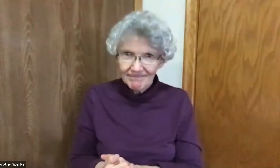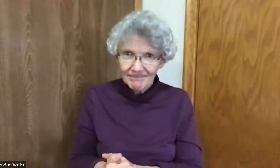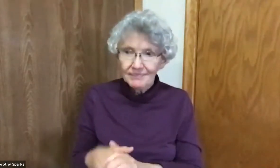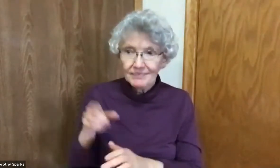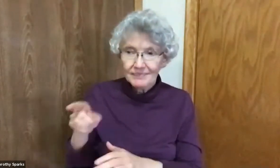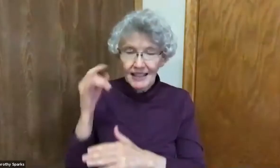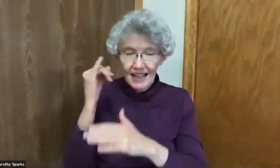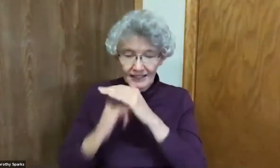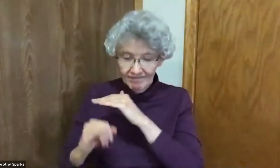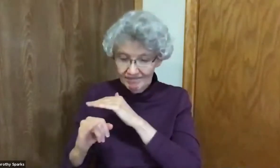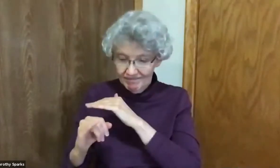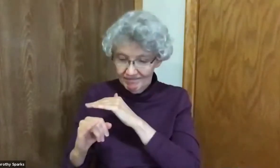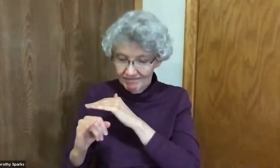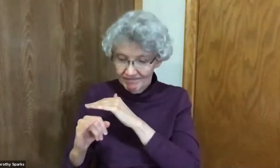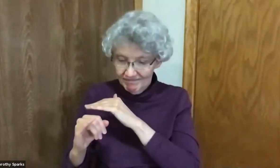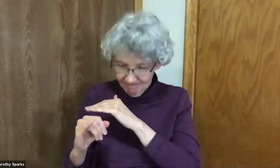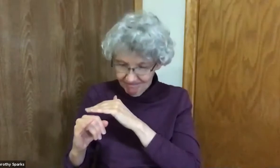And this is what was shared.